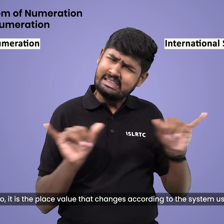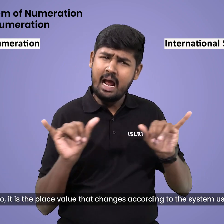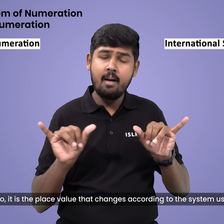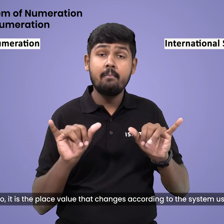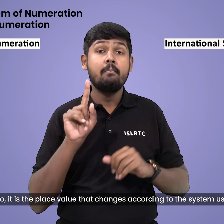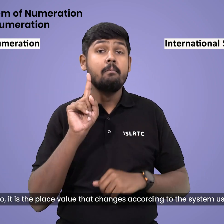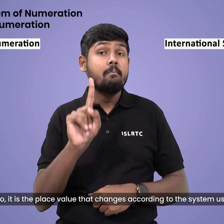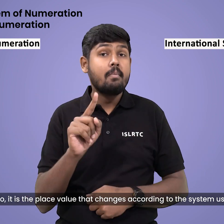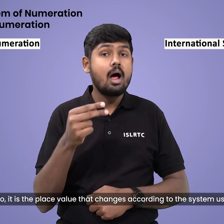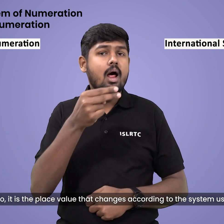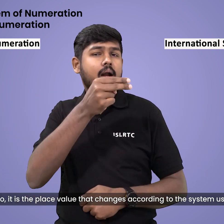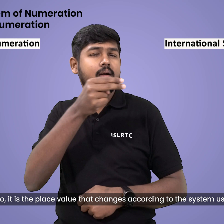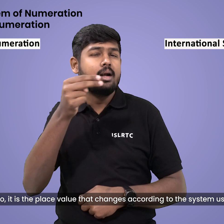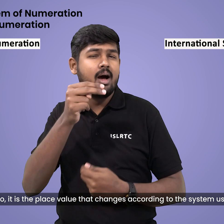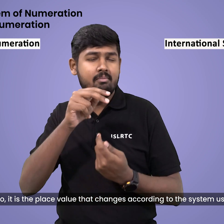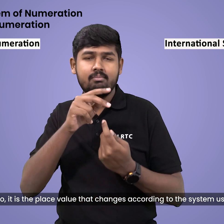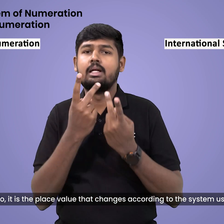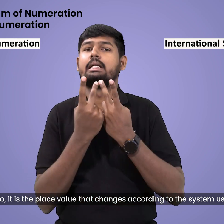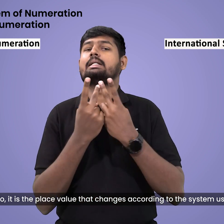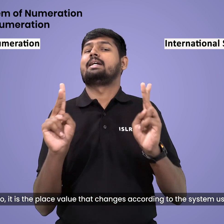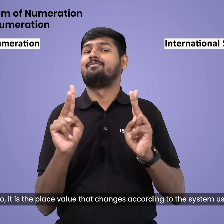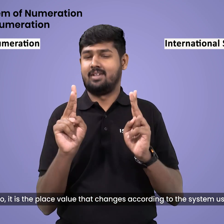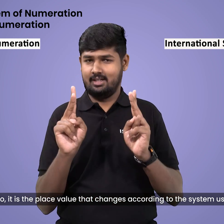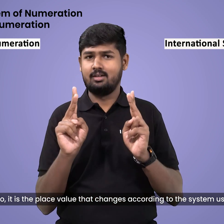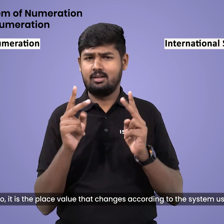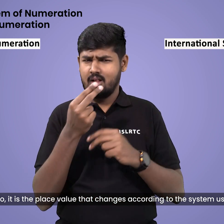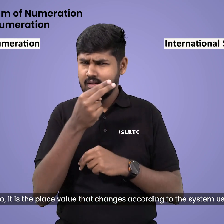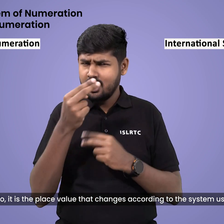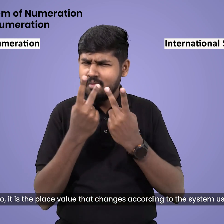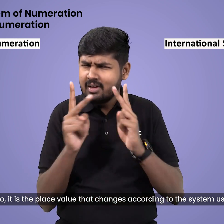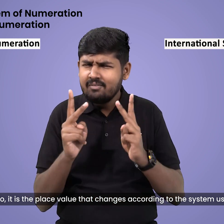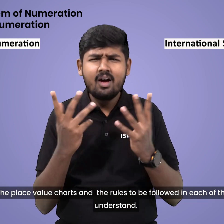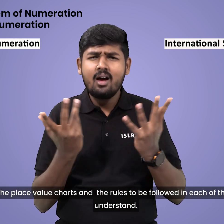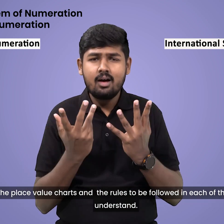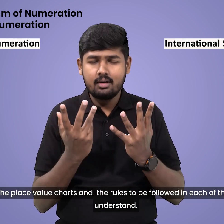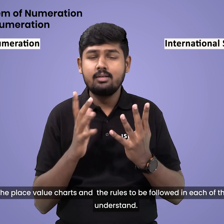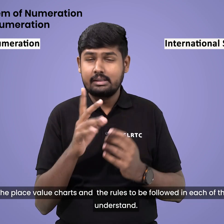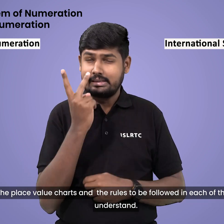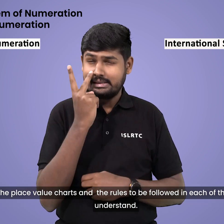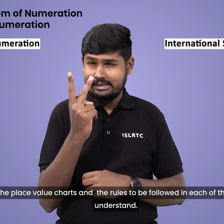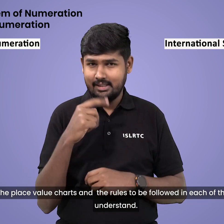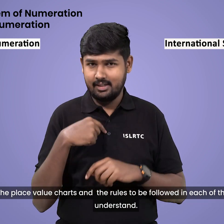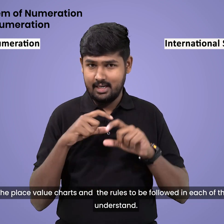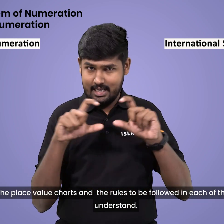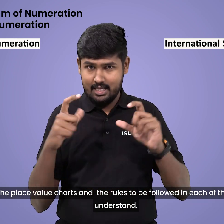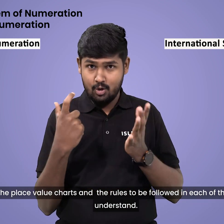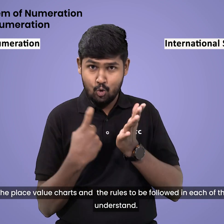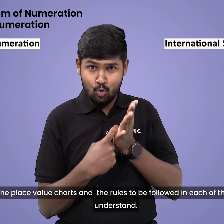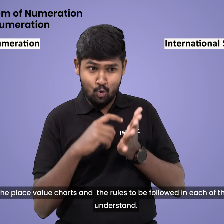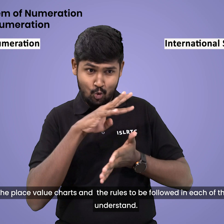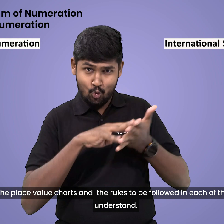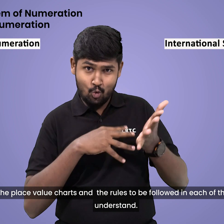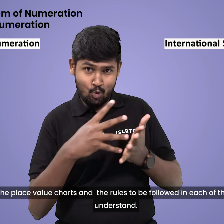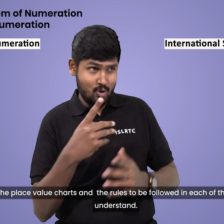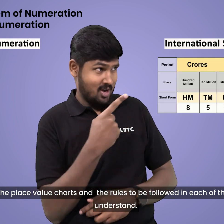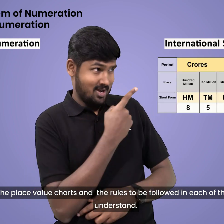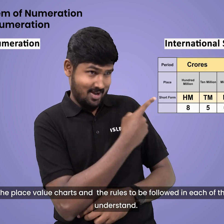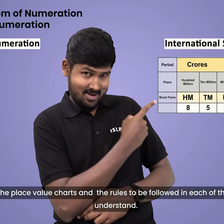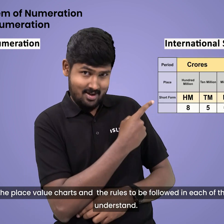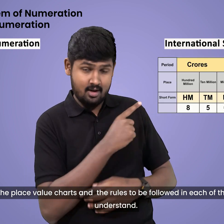No, it is the place value that changes according to the system used. Let's look at the place value charts and the